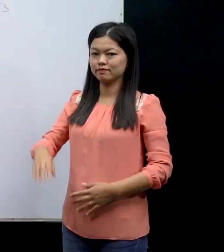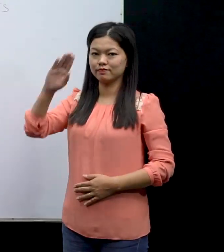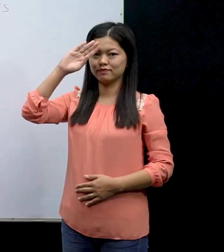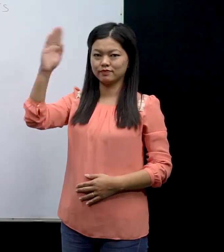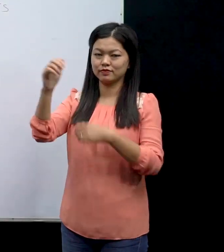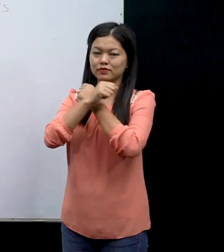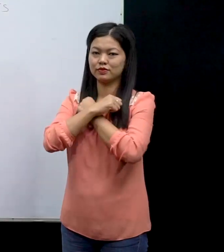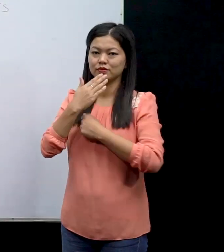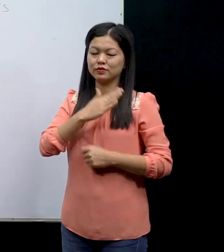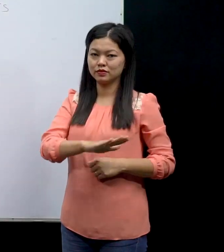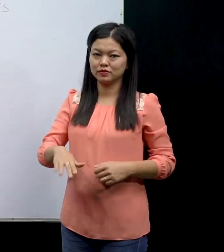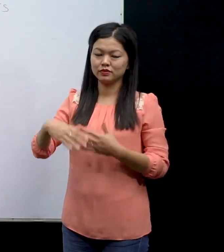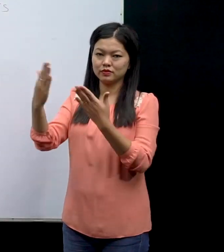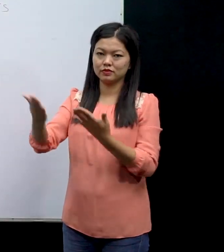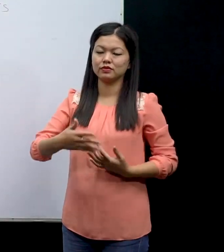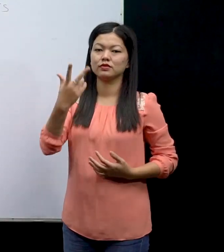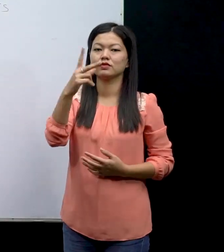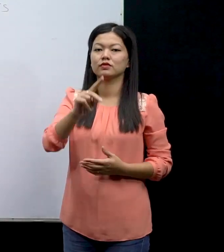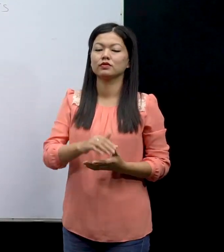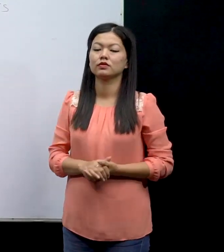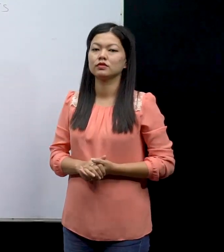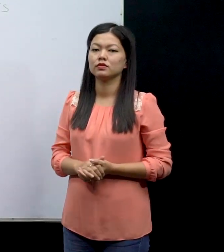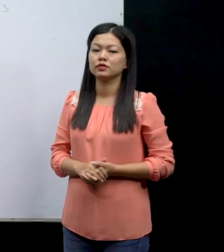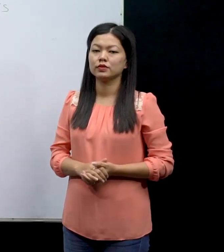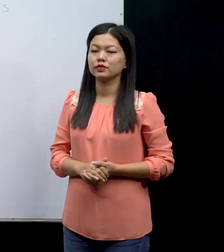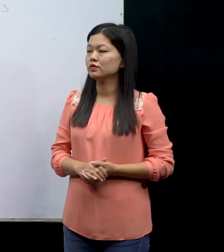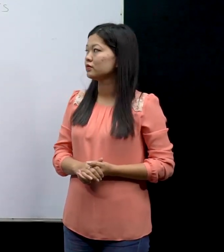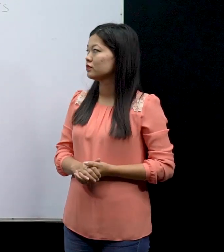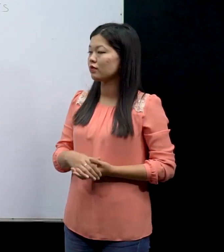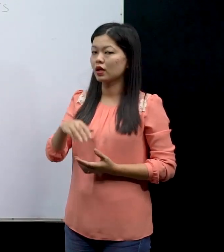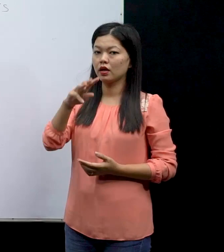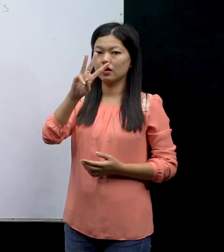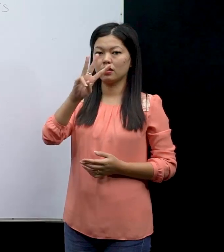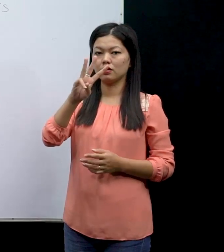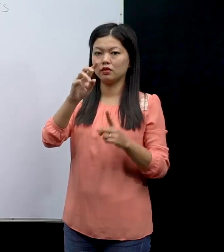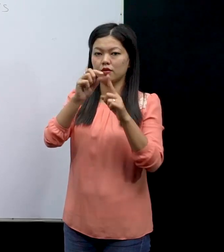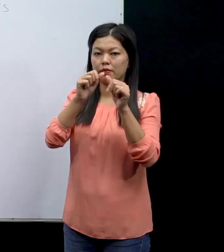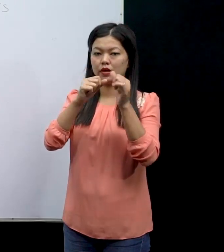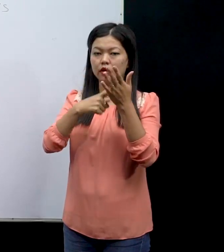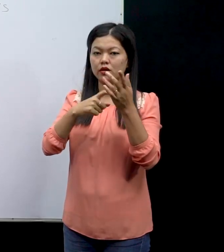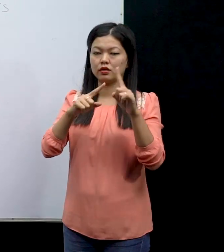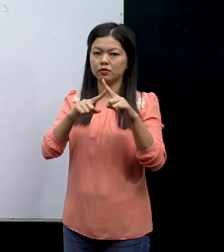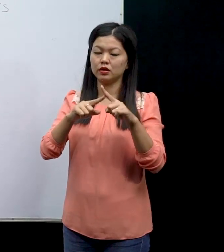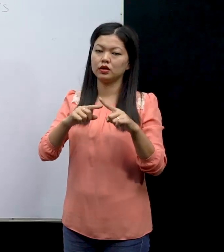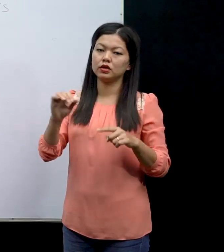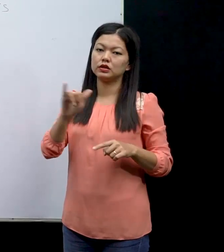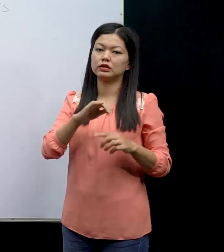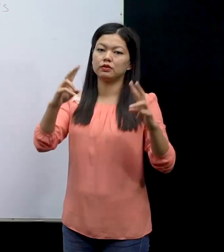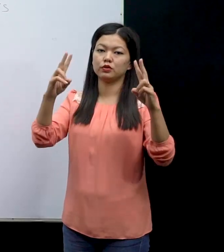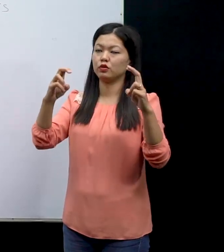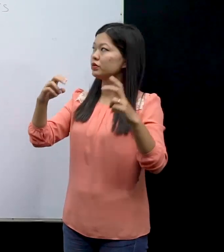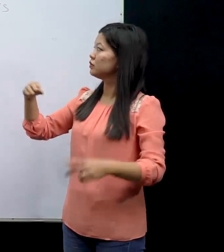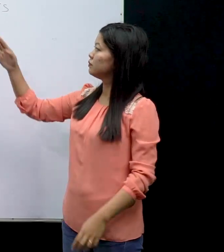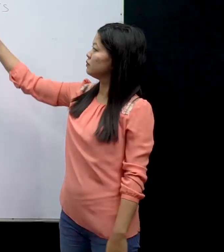Hello dear students, welcome back. So we'll continue with our third part of the third chapter, that is atoms and molecules. Okay,